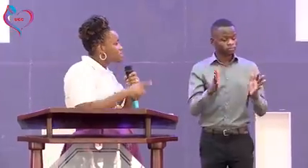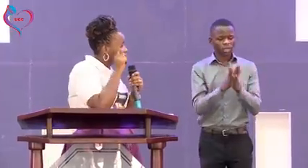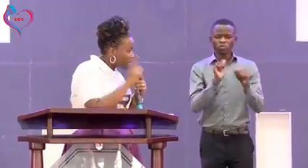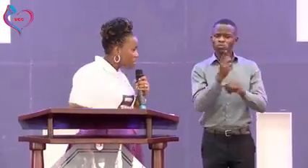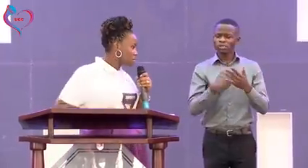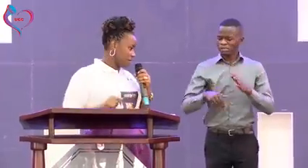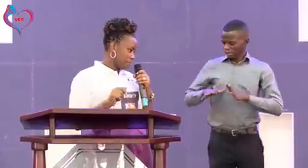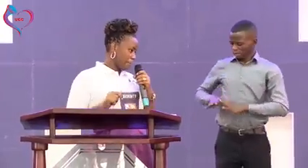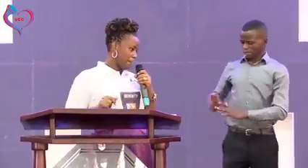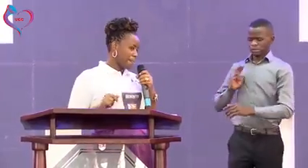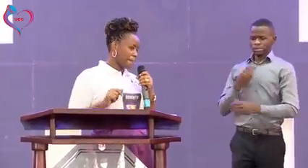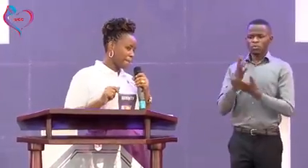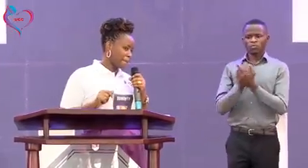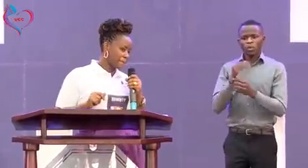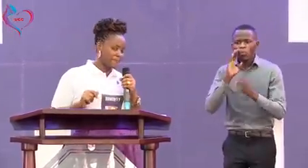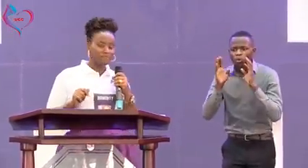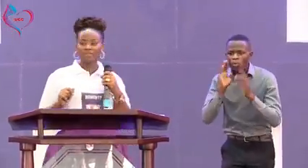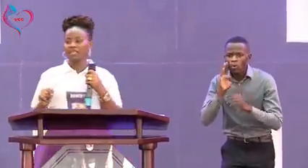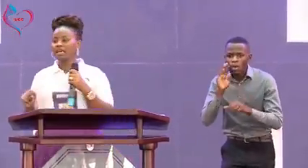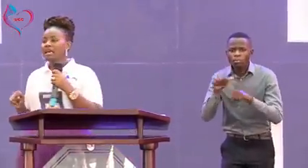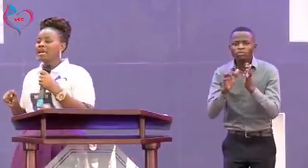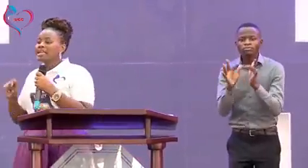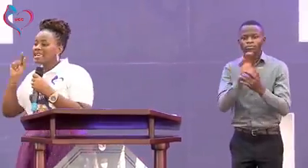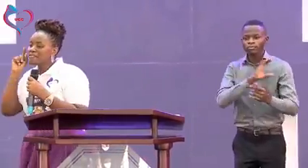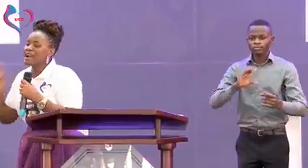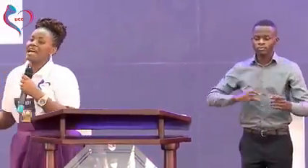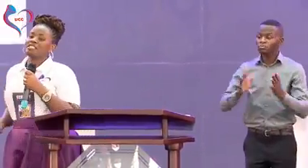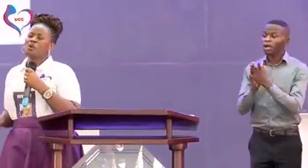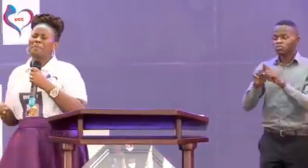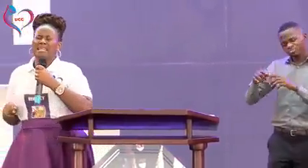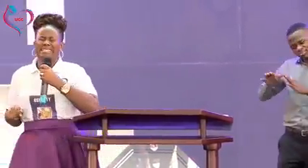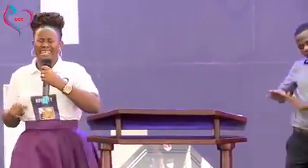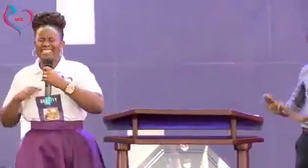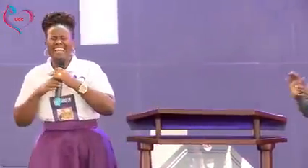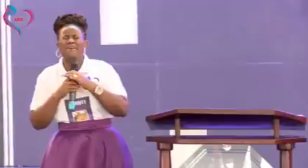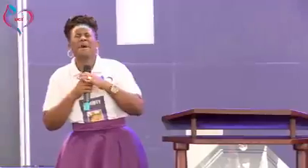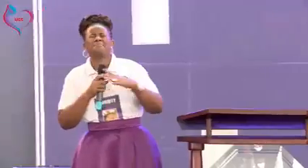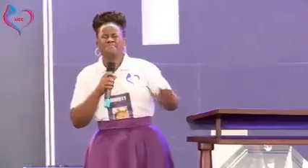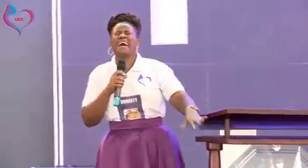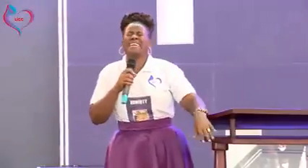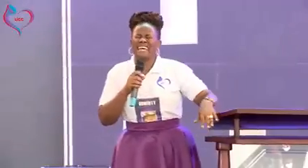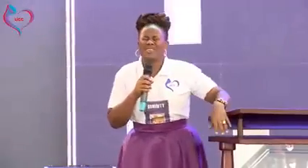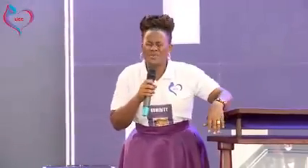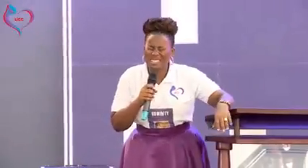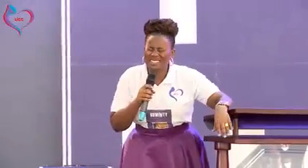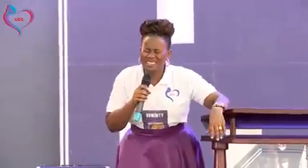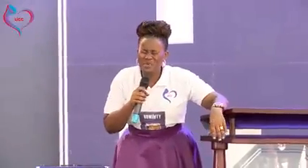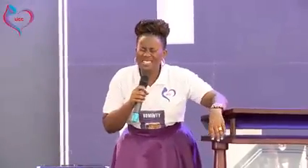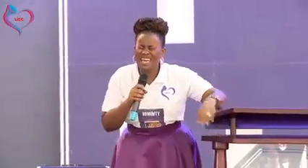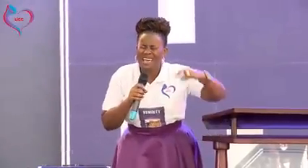who just talk about him. Leave us who meditate in our mind